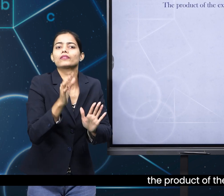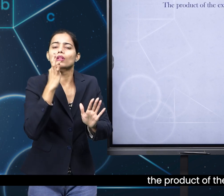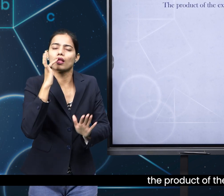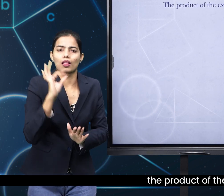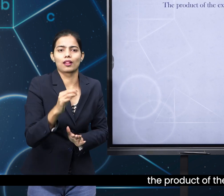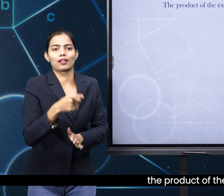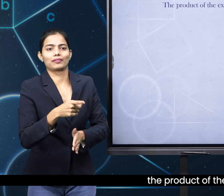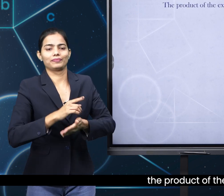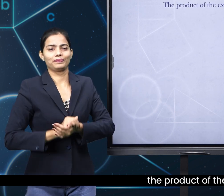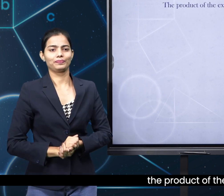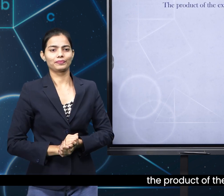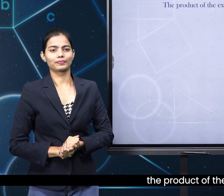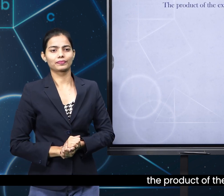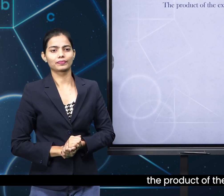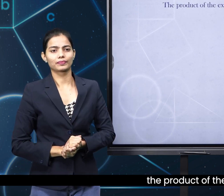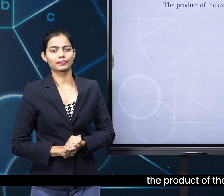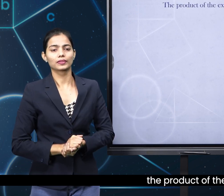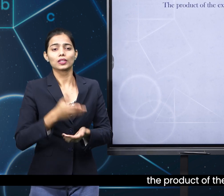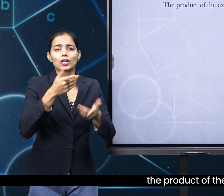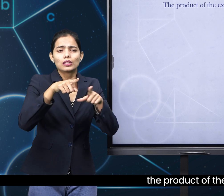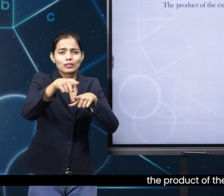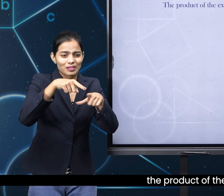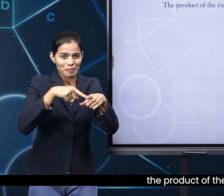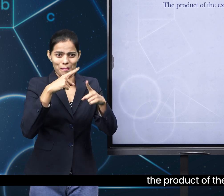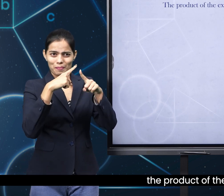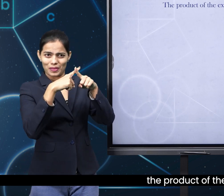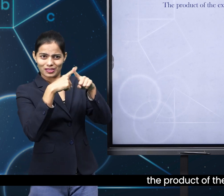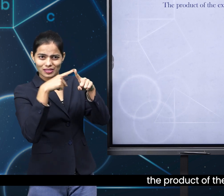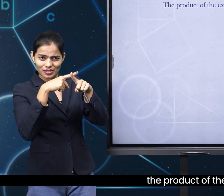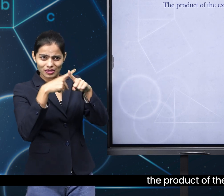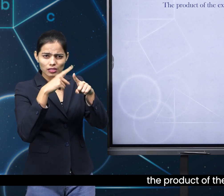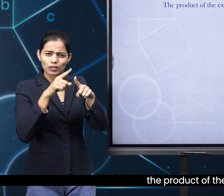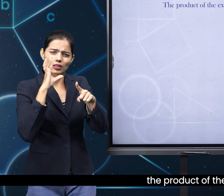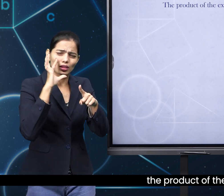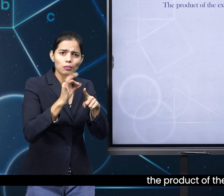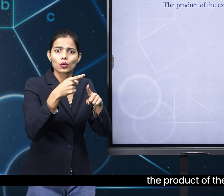the product of the extremes is equal to the product of the means